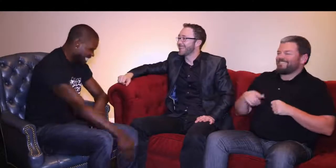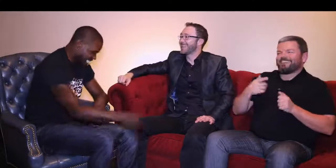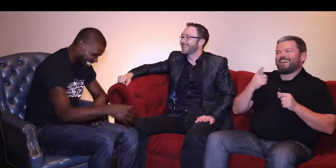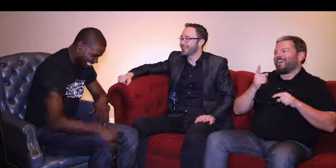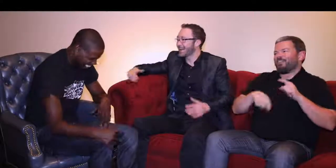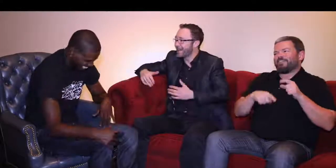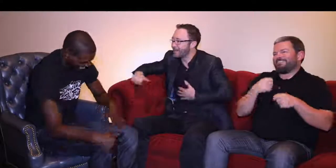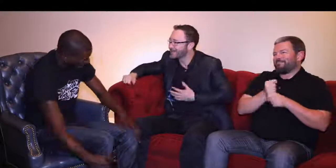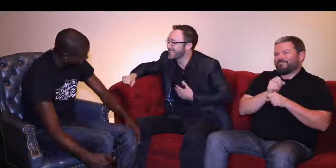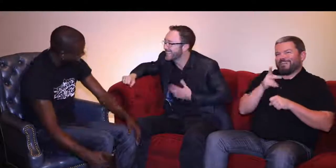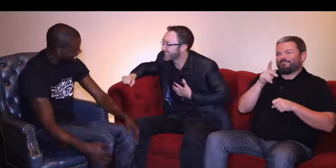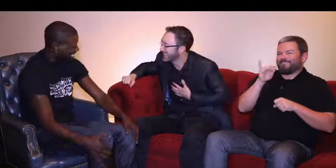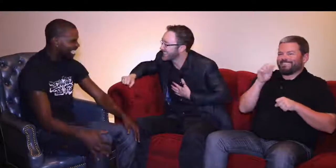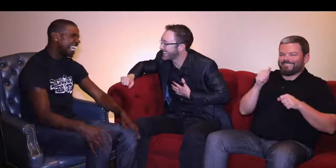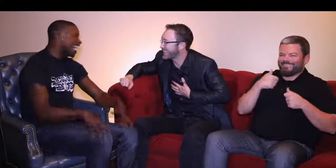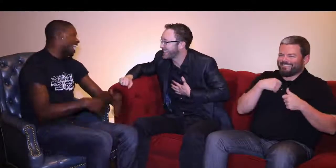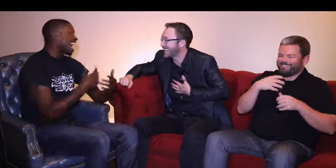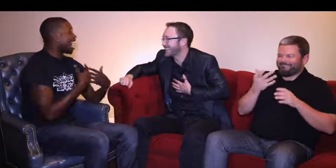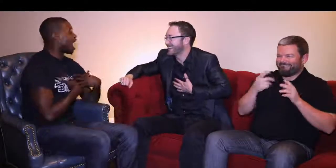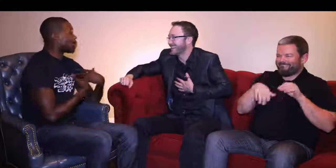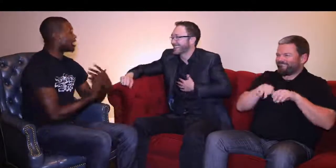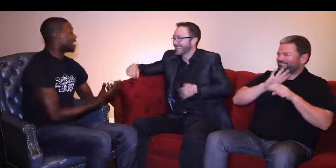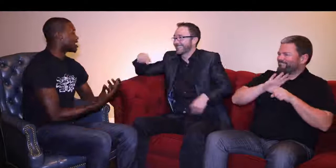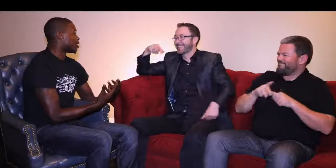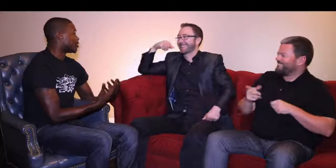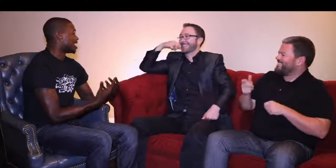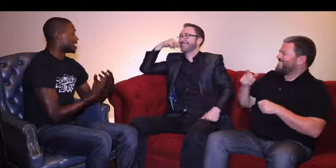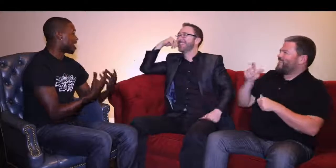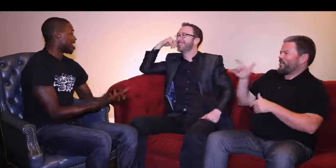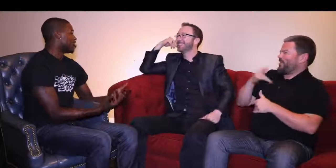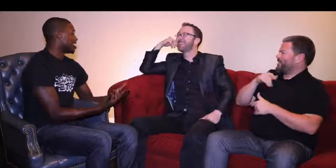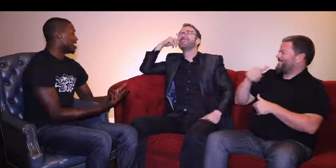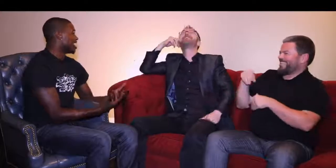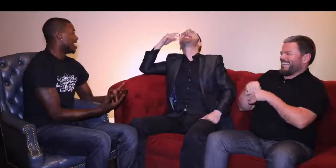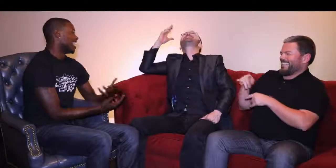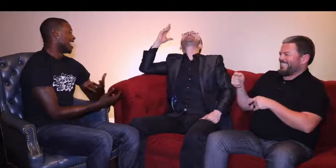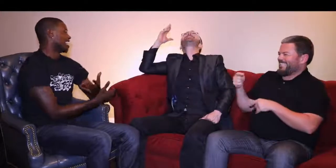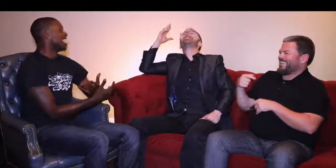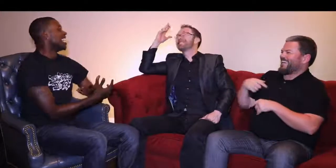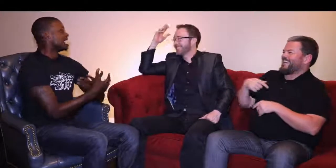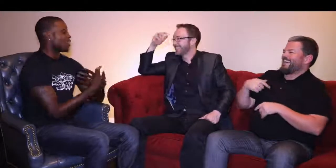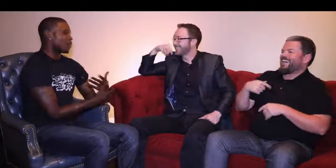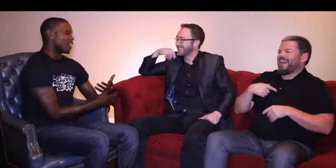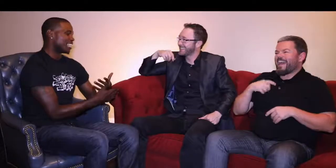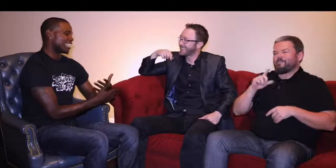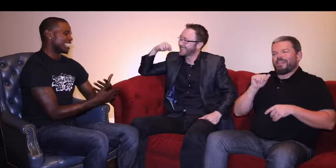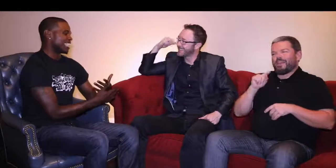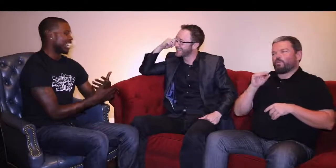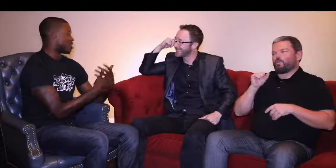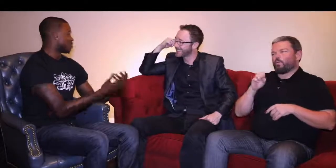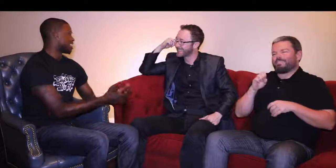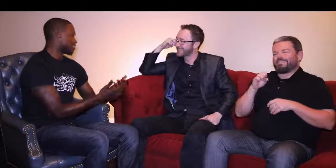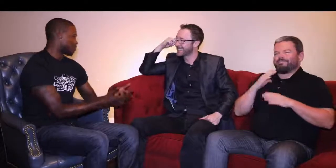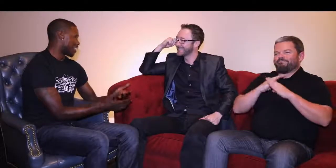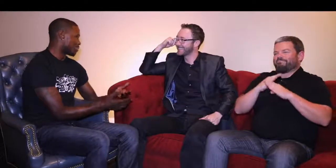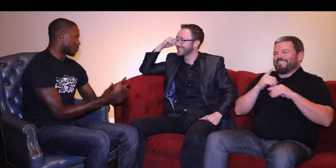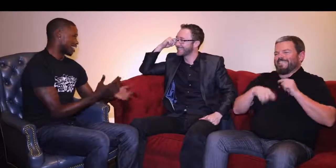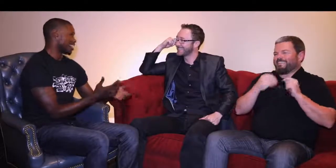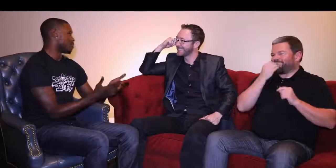Your heart wasn't in it. I'm lactose intolerant. Oh, no. So, working at a pizza place for like the